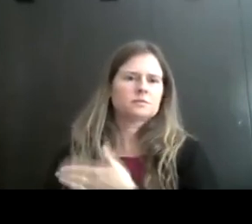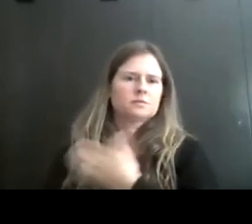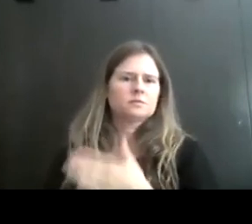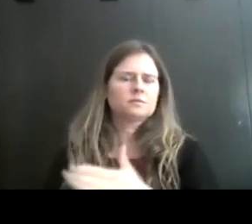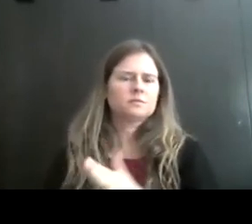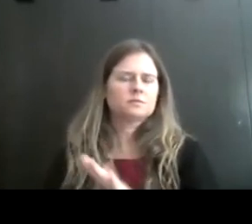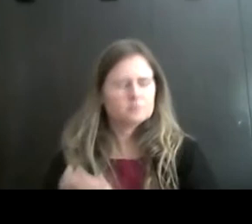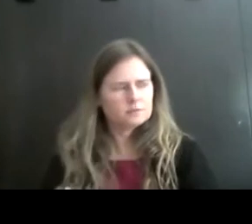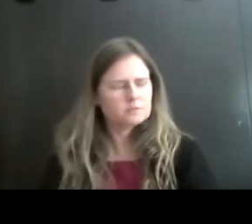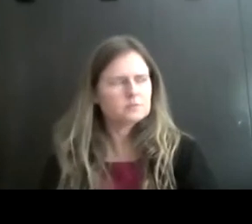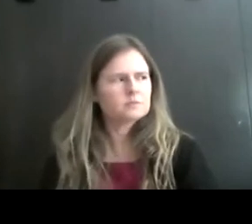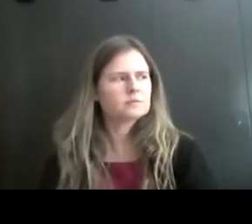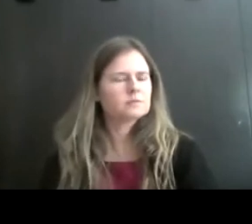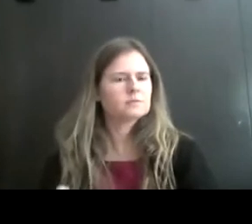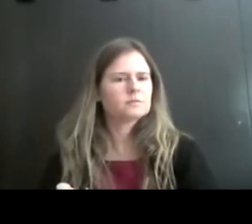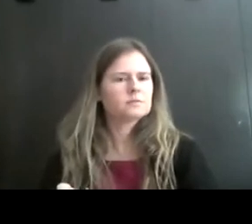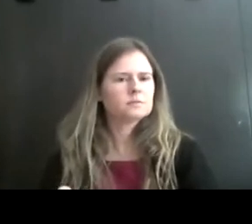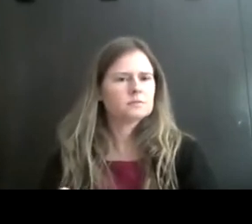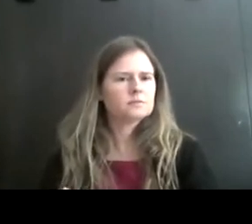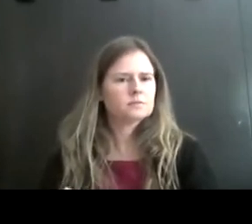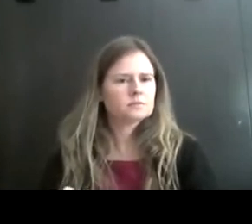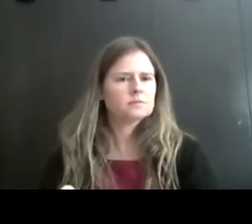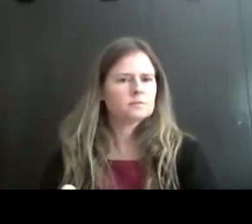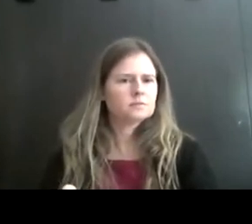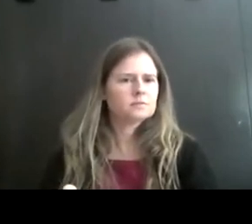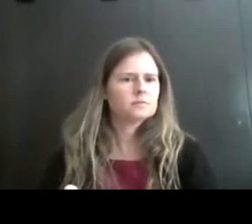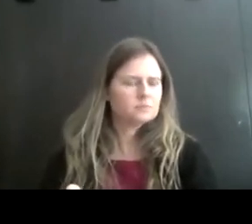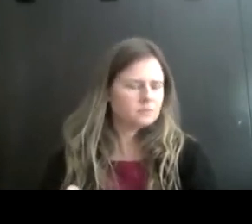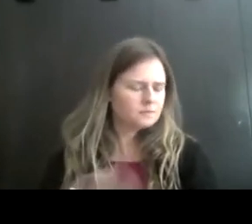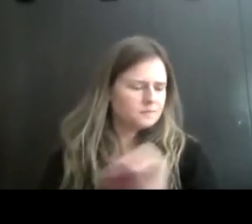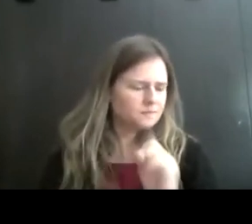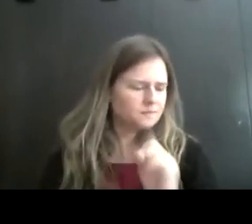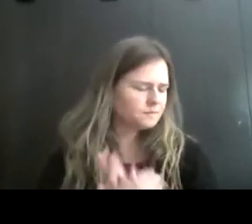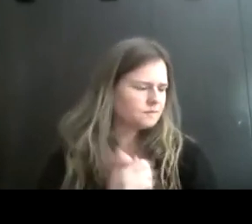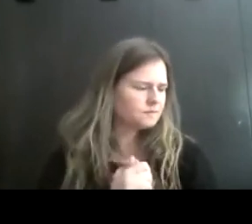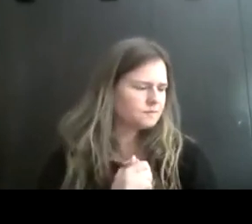He also left Frank. Once again, I apologize.